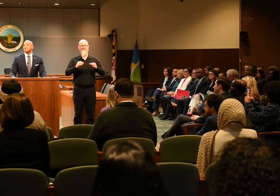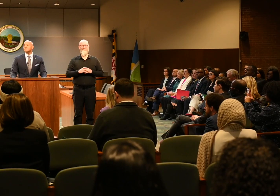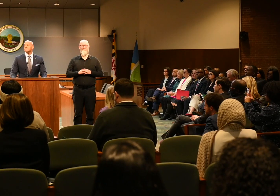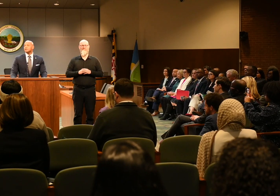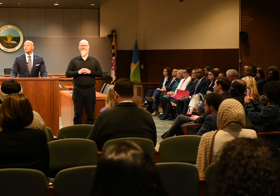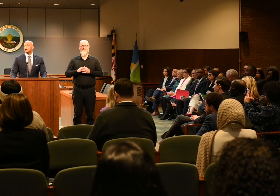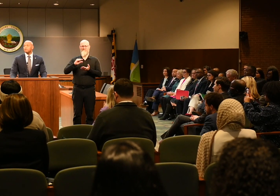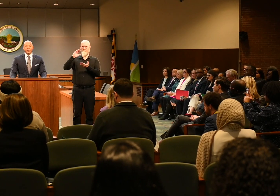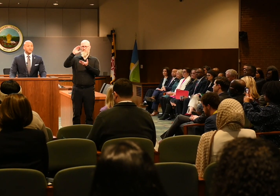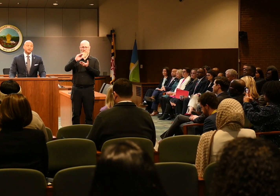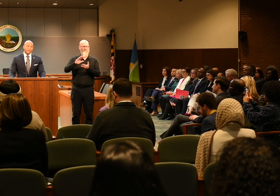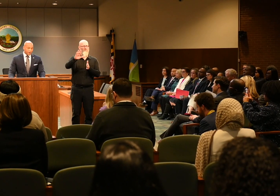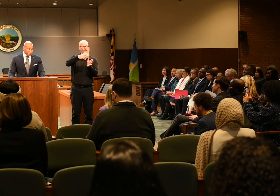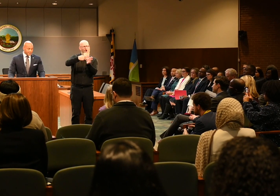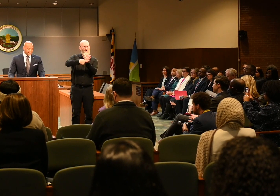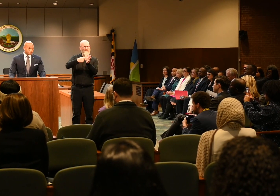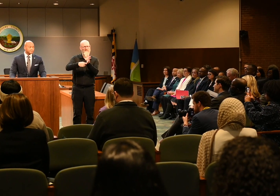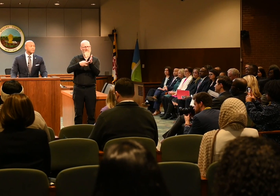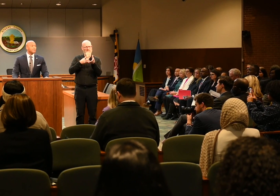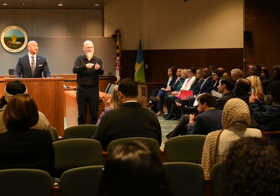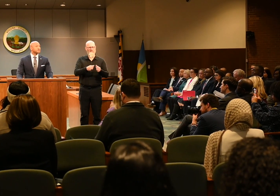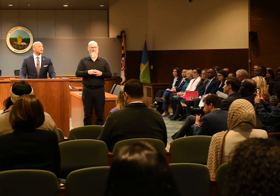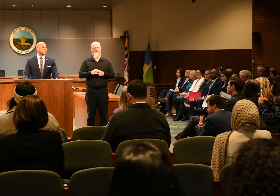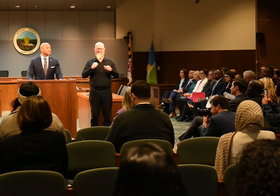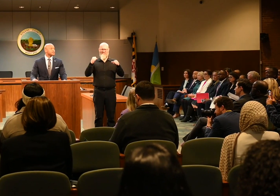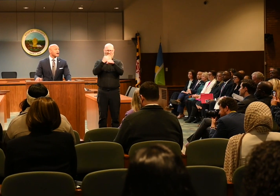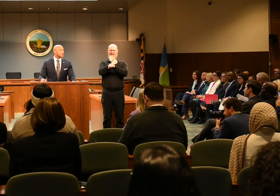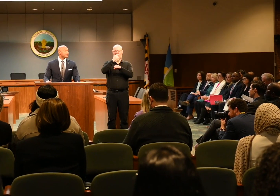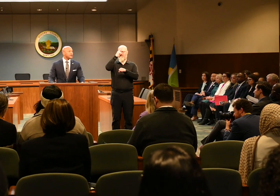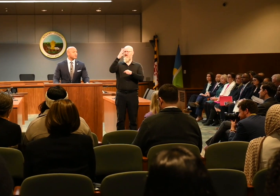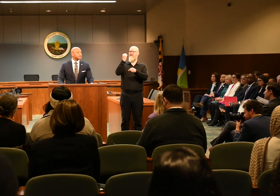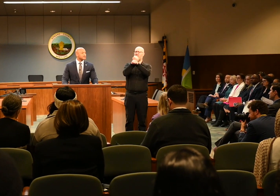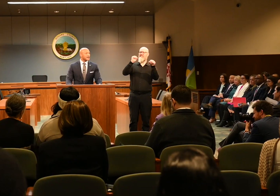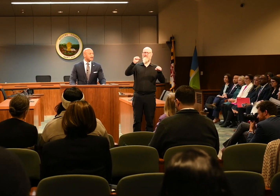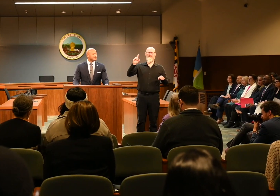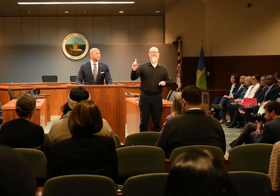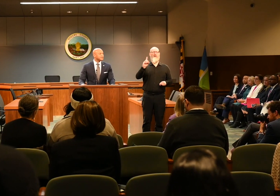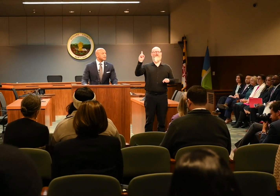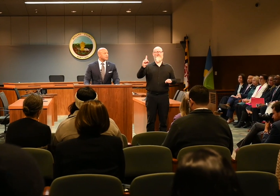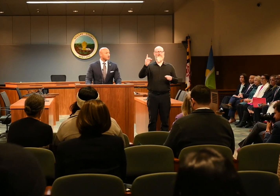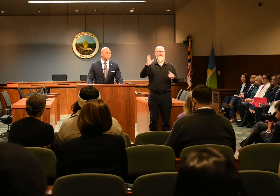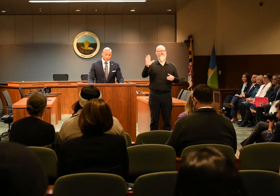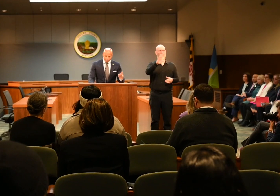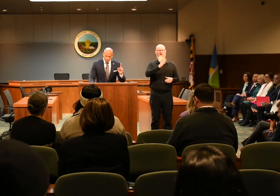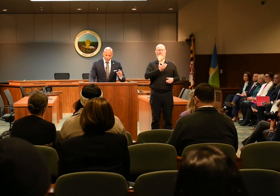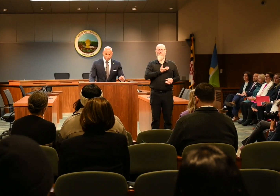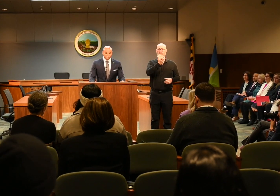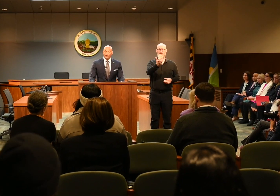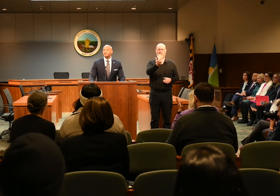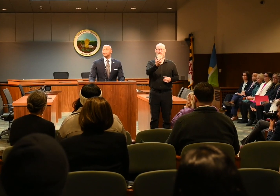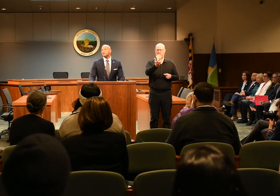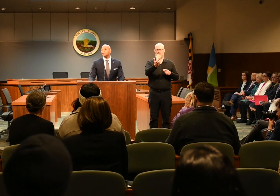costs, of fighting for your democracy and making sure your voice is not going to be pushed to the side, but also who still